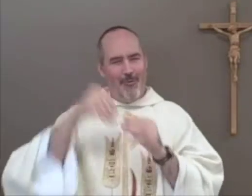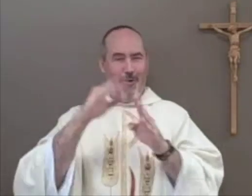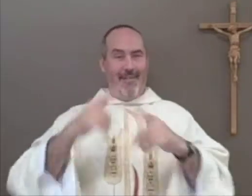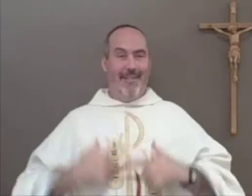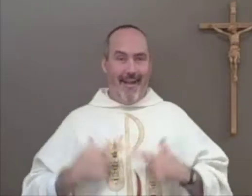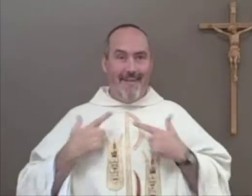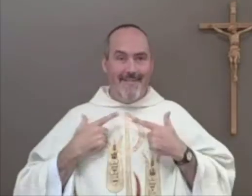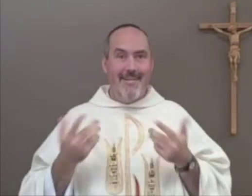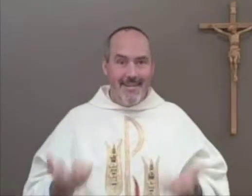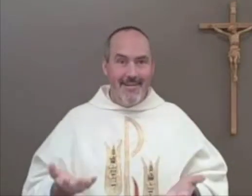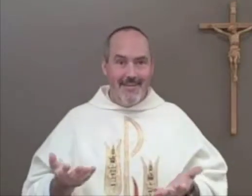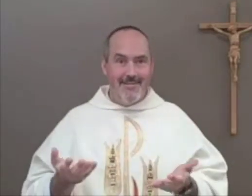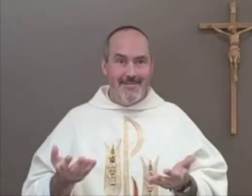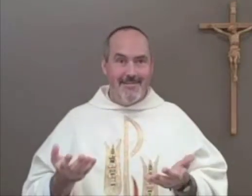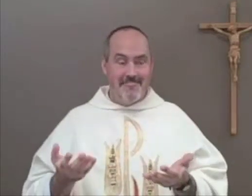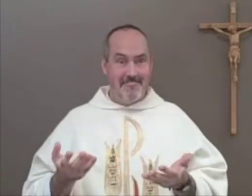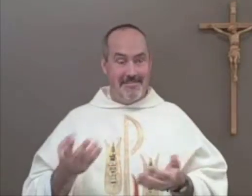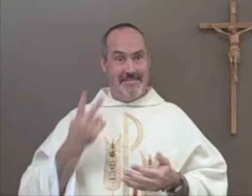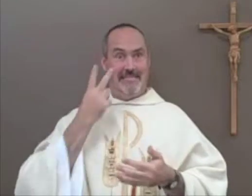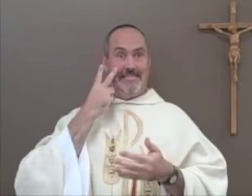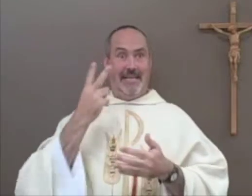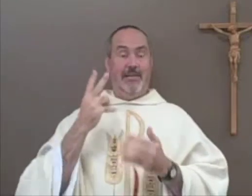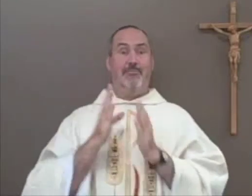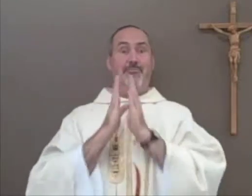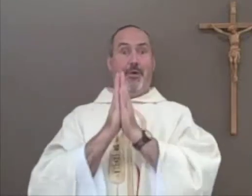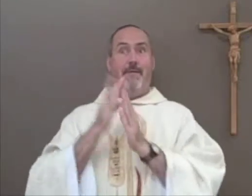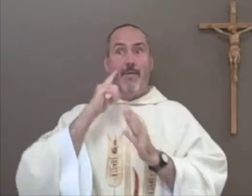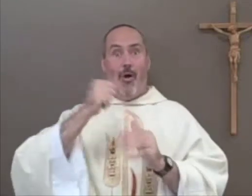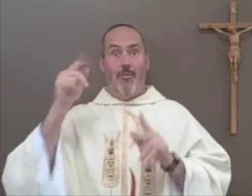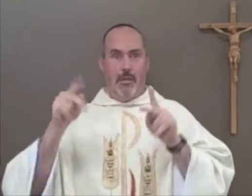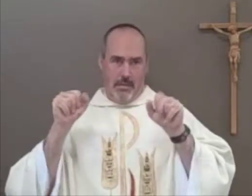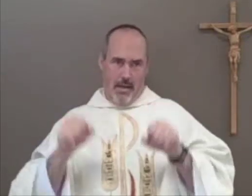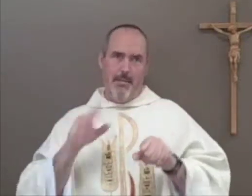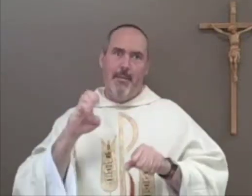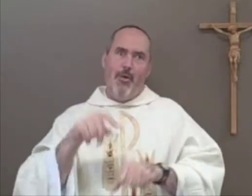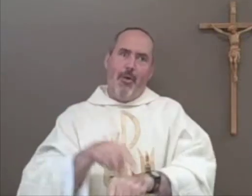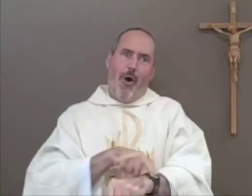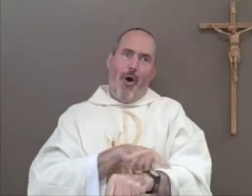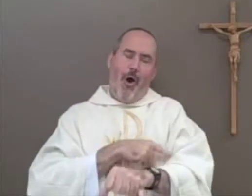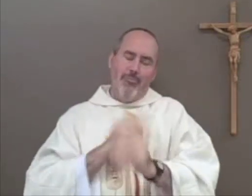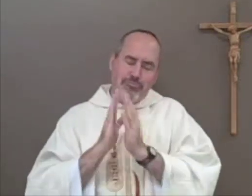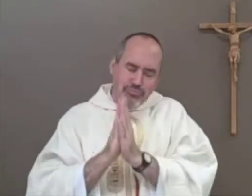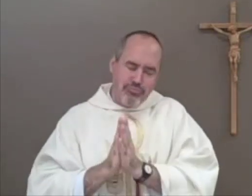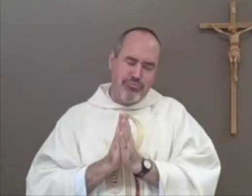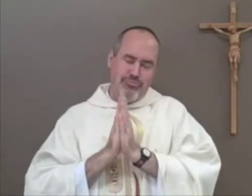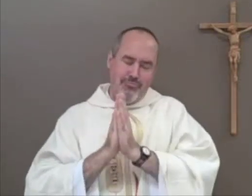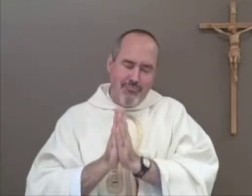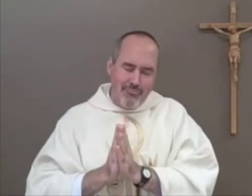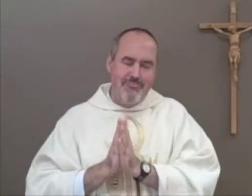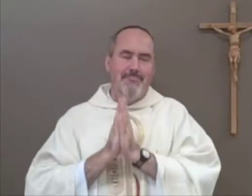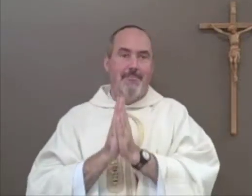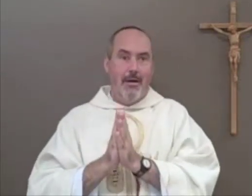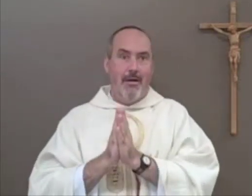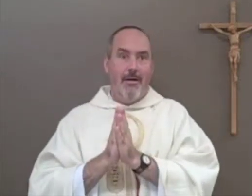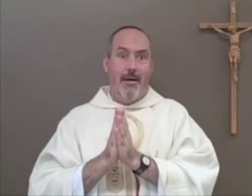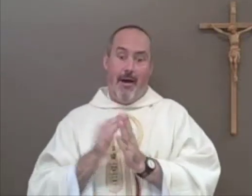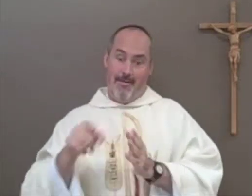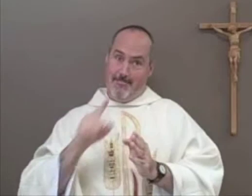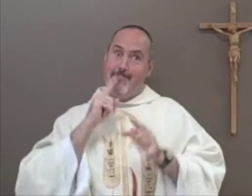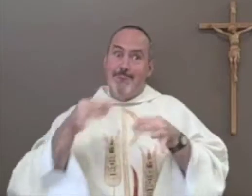friends, people that you know in your everyday life. See, when we pray for all of these people, our prayers can be quite